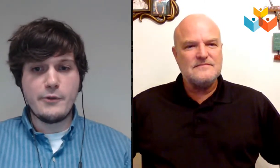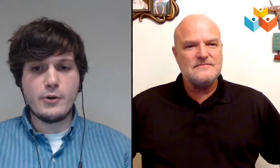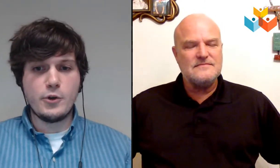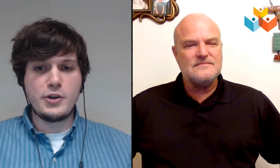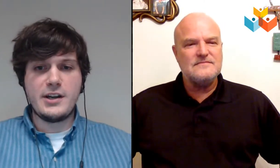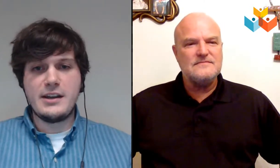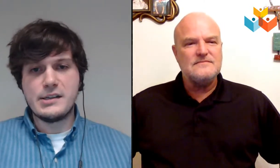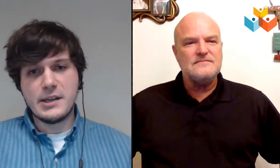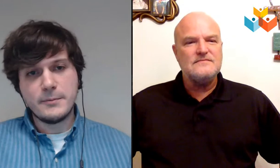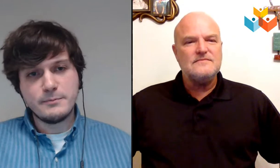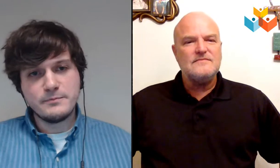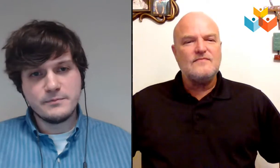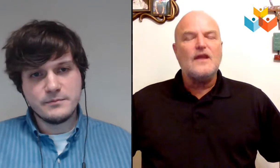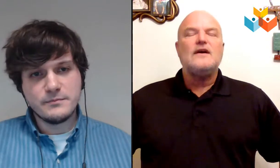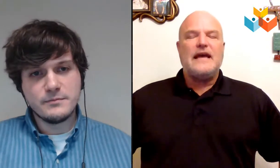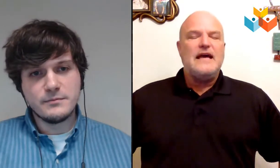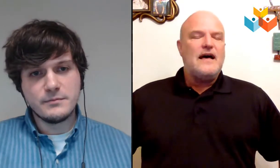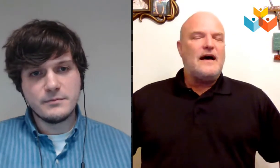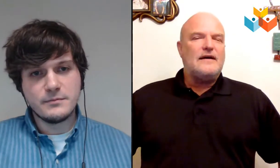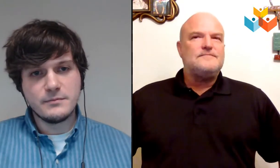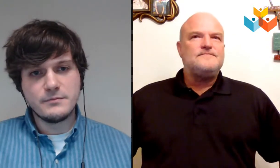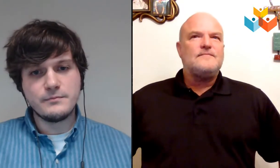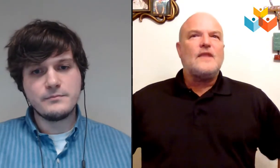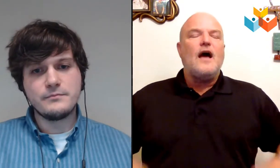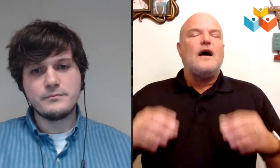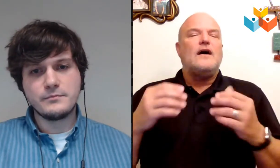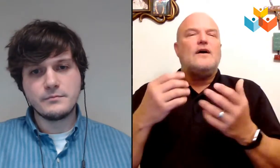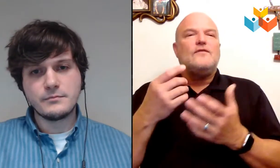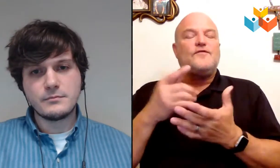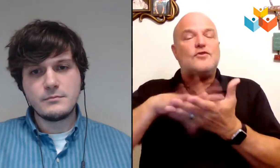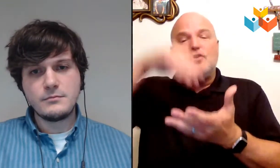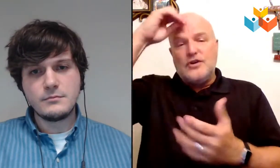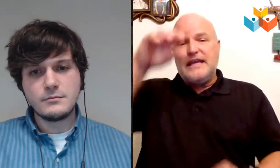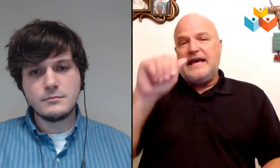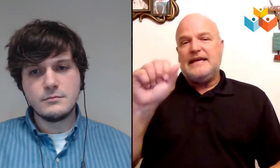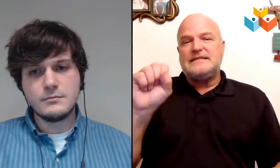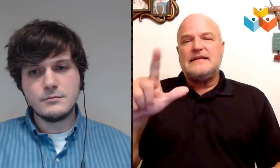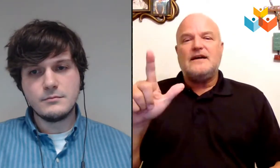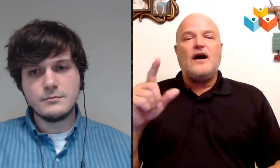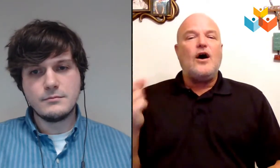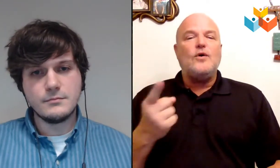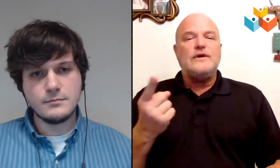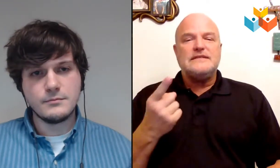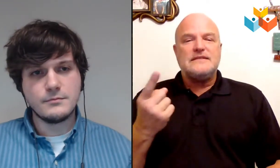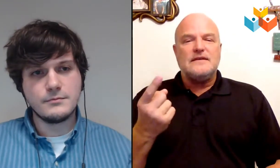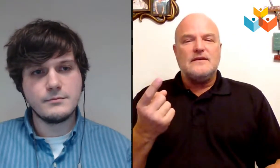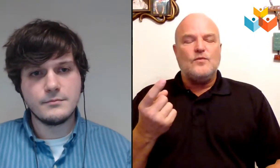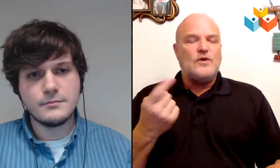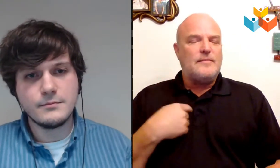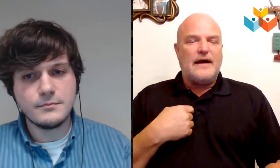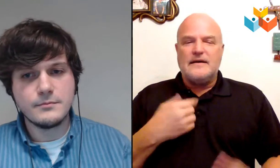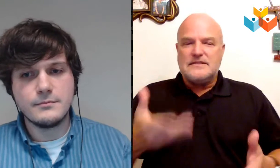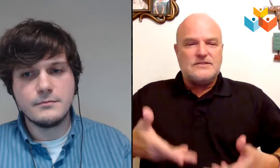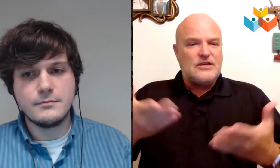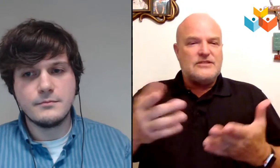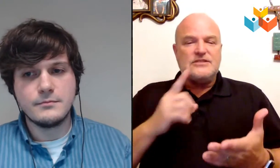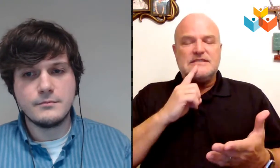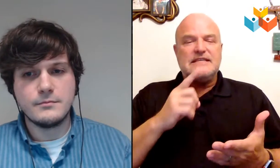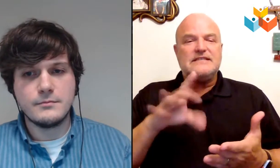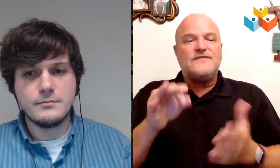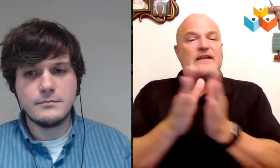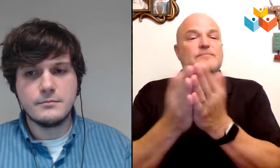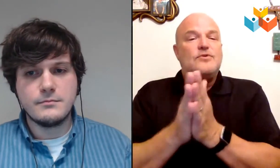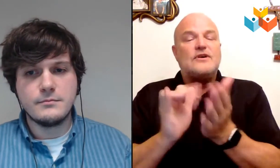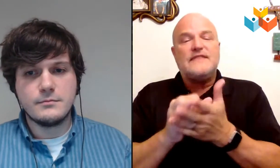or video for learning ASL? Okay. For learning ASL, always one of my